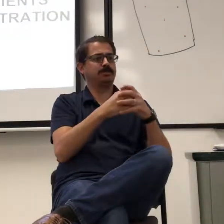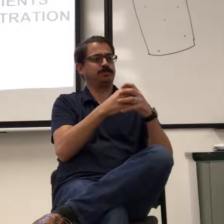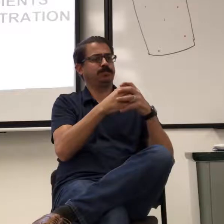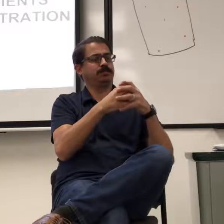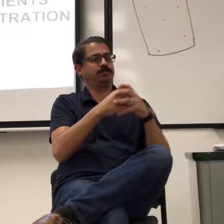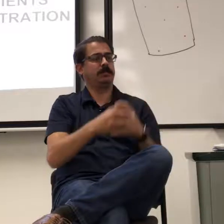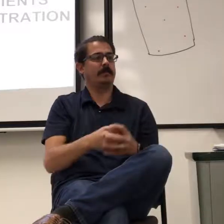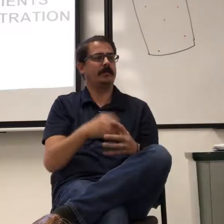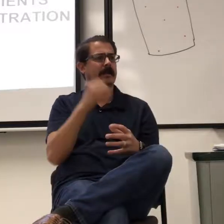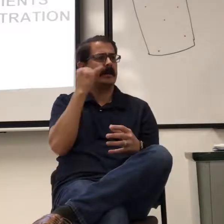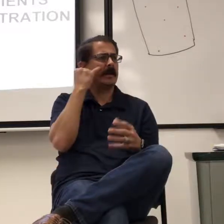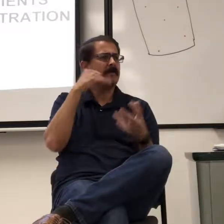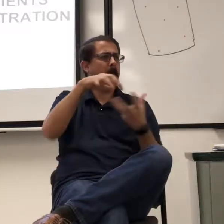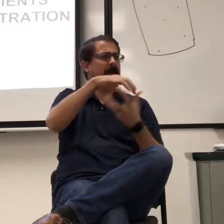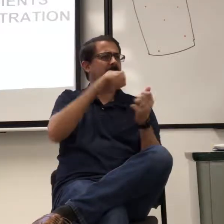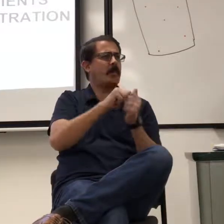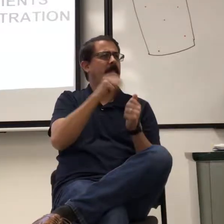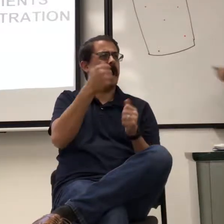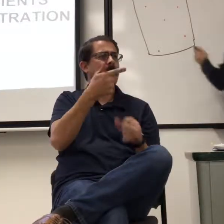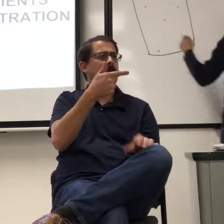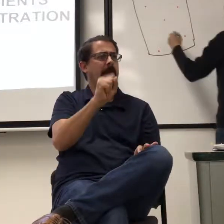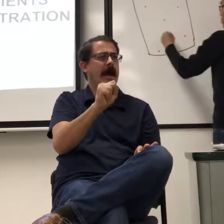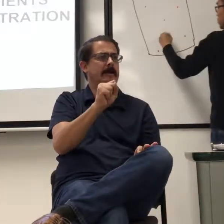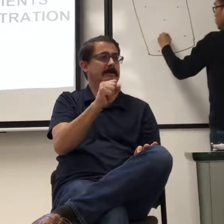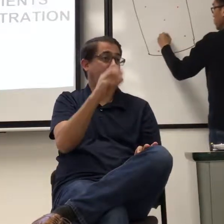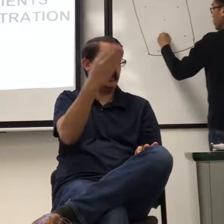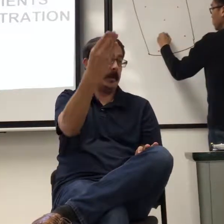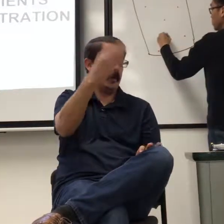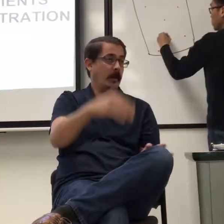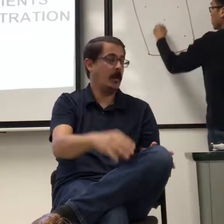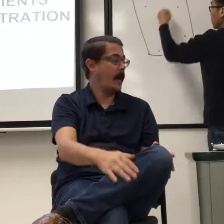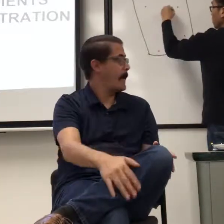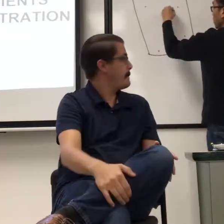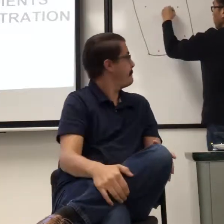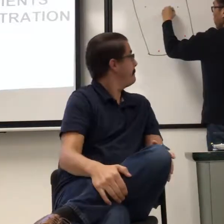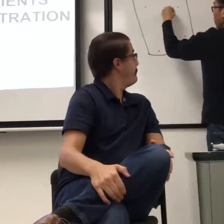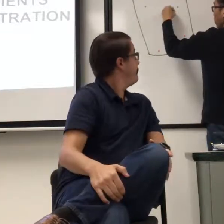Well, what if they're mixed up with other gases, say blue